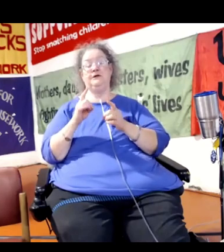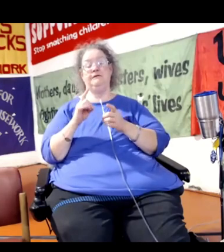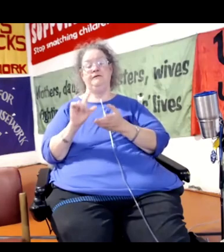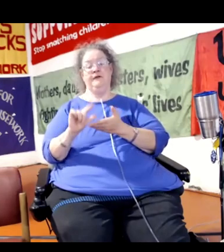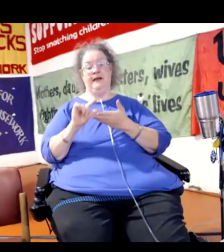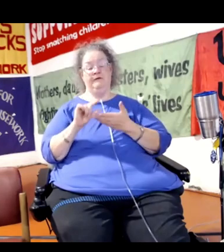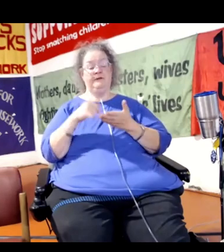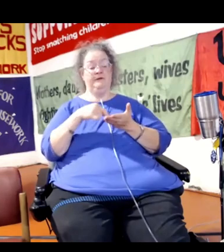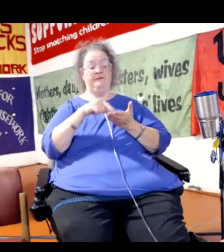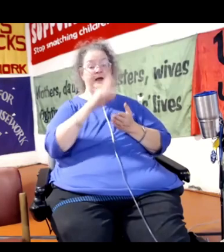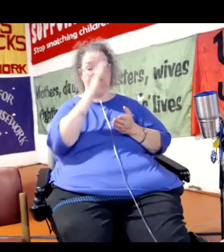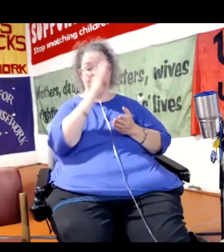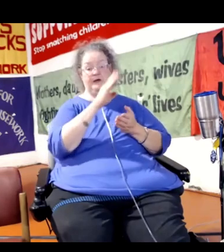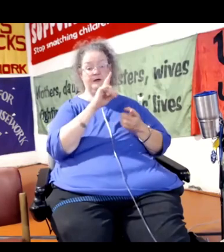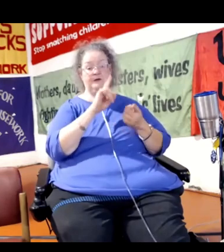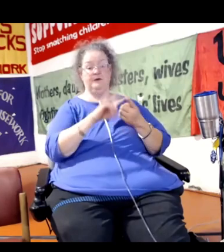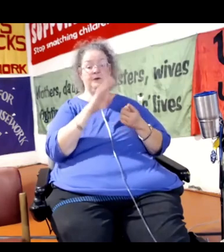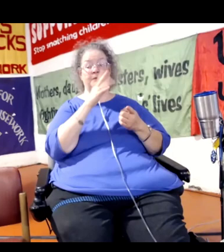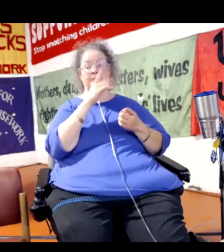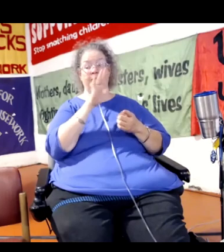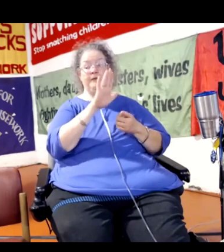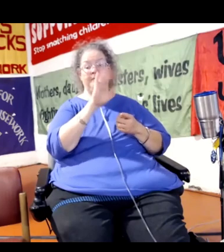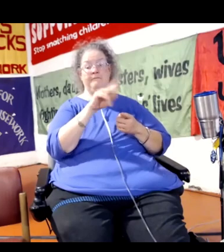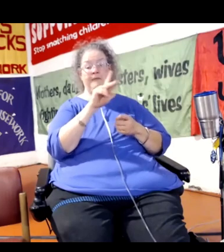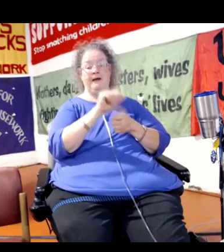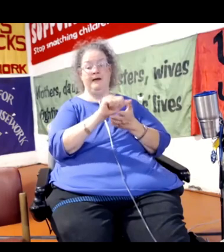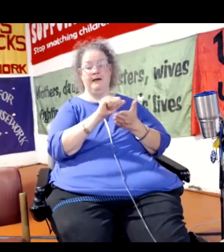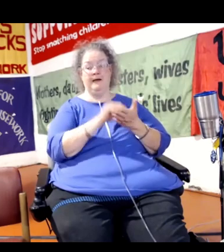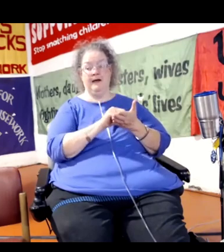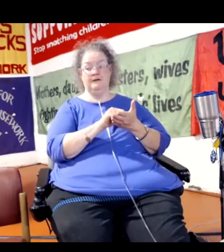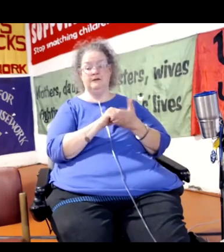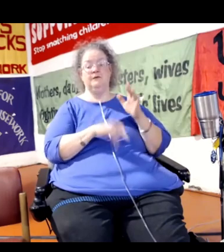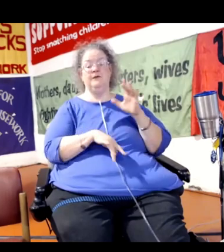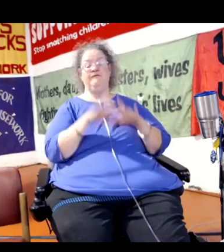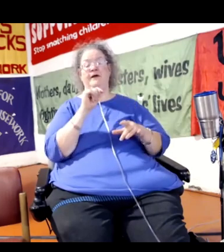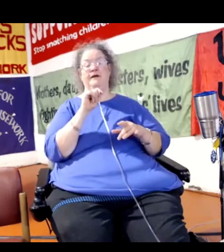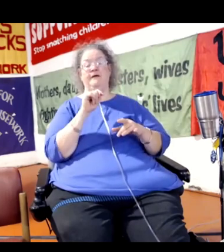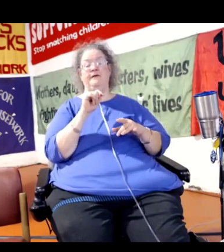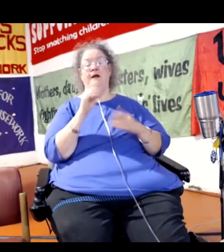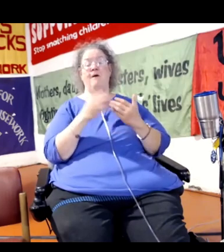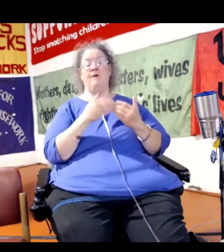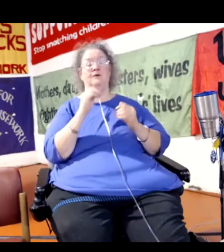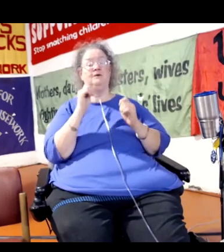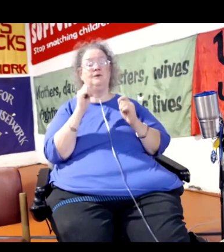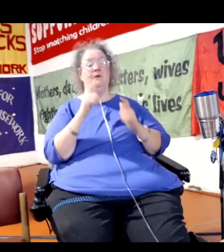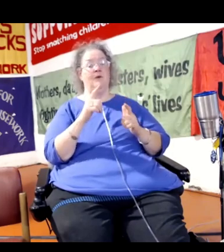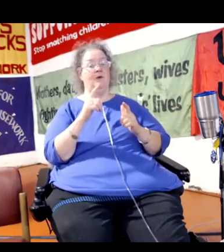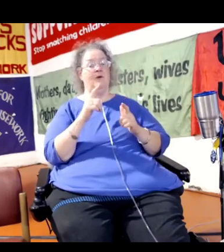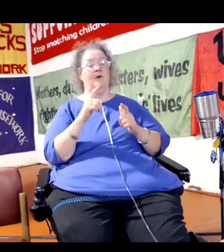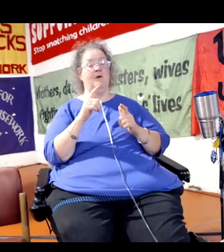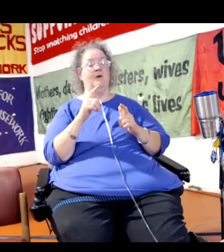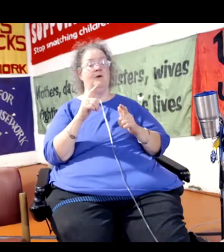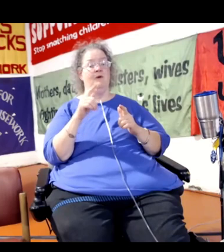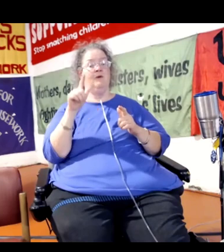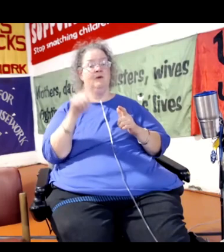directly into mothers' bank accounts. We found out that nearly all women, very low-income women, have a bank account,